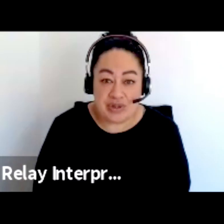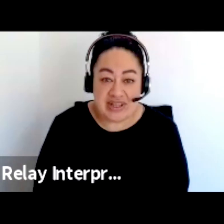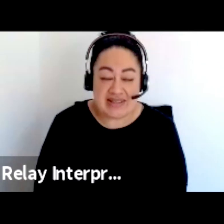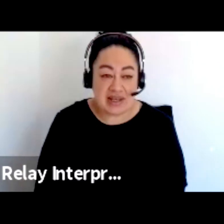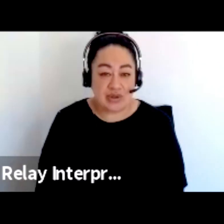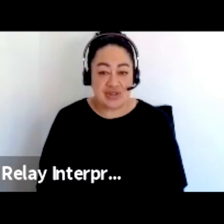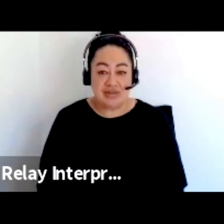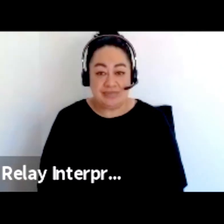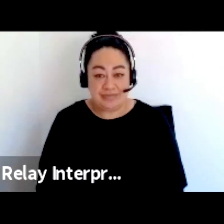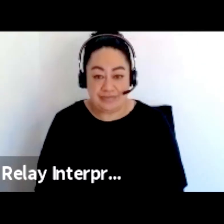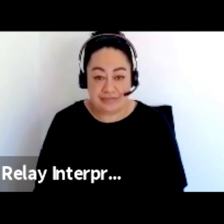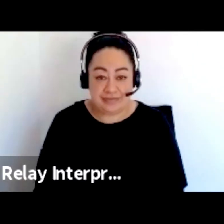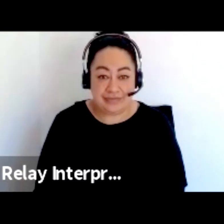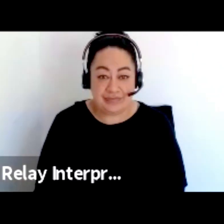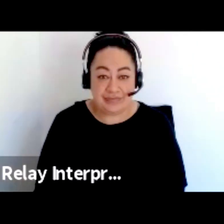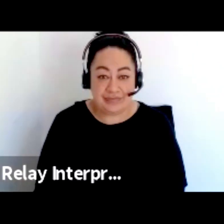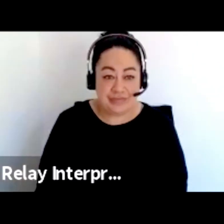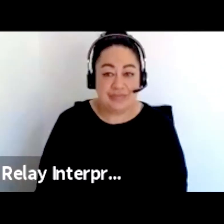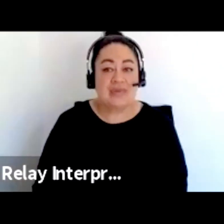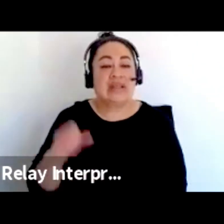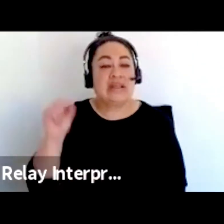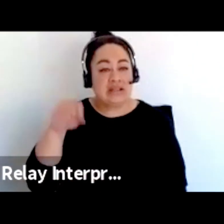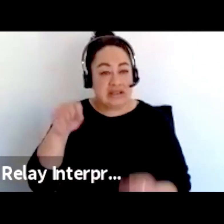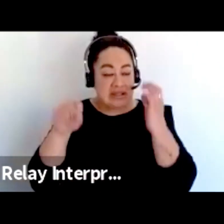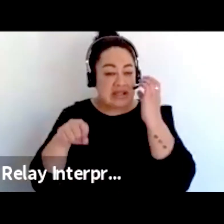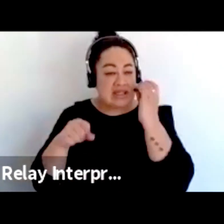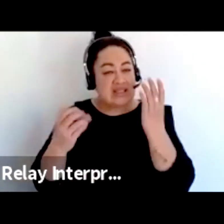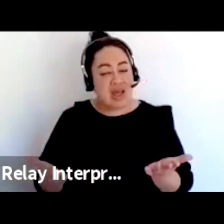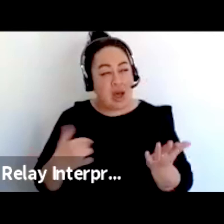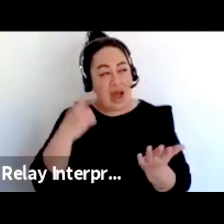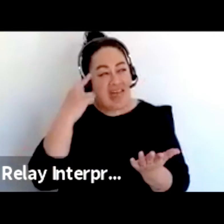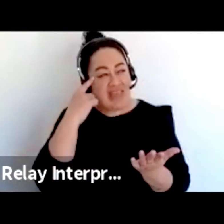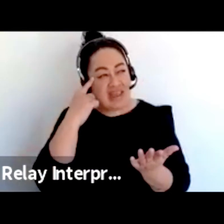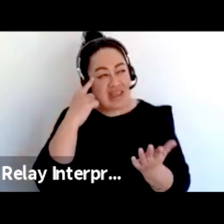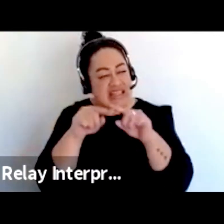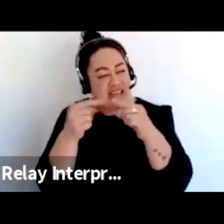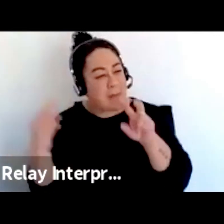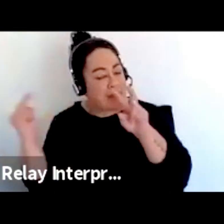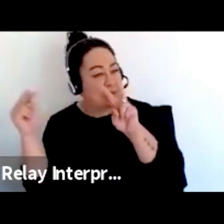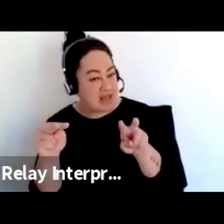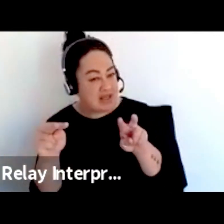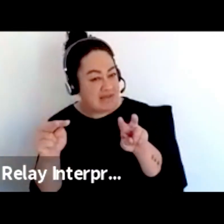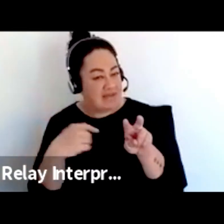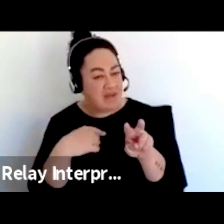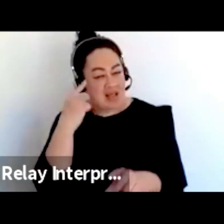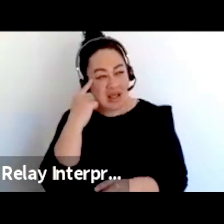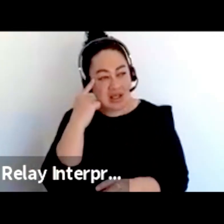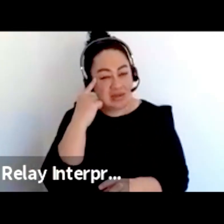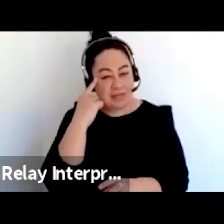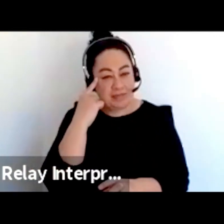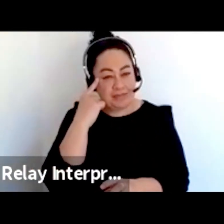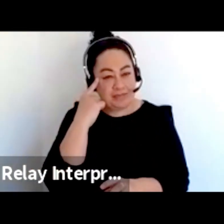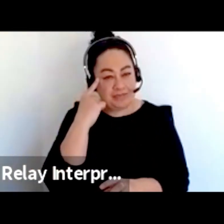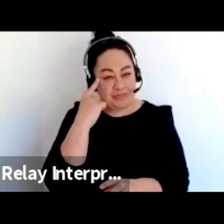I wanted to ask that question. Yeah, so I would think about it slightly different, Milton. I would say that at